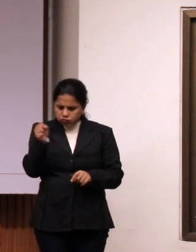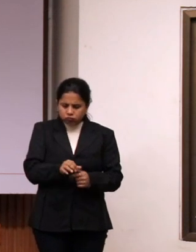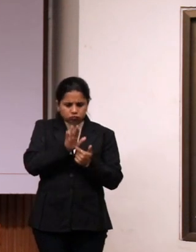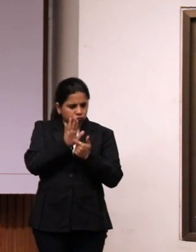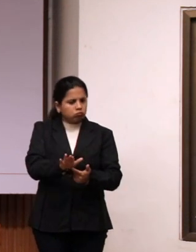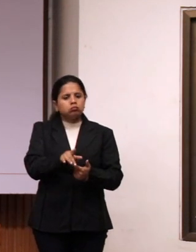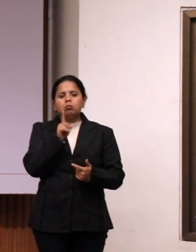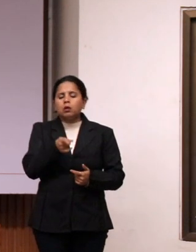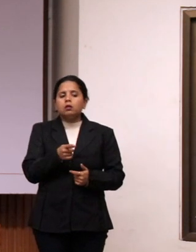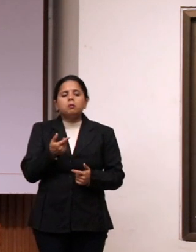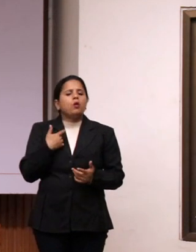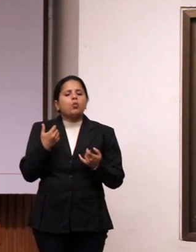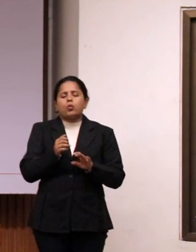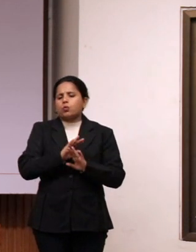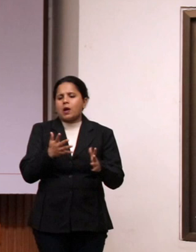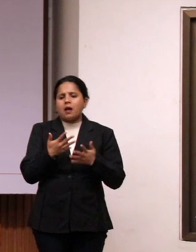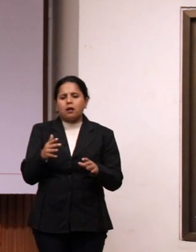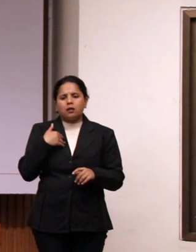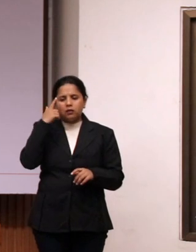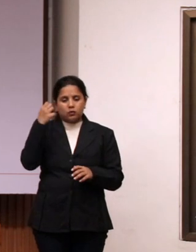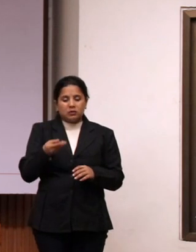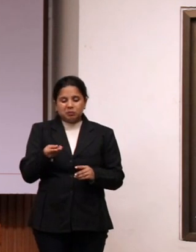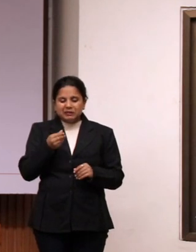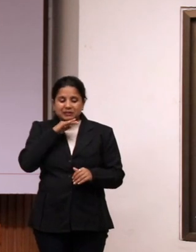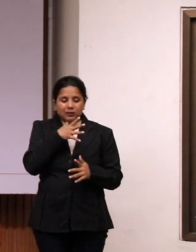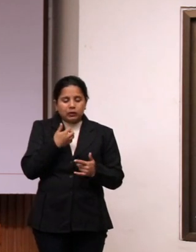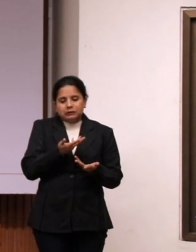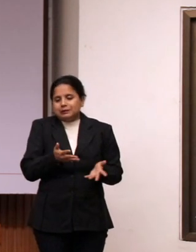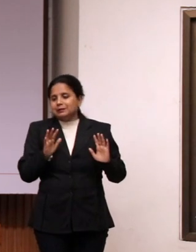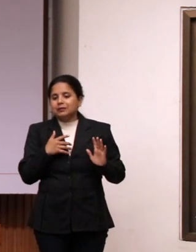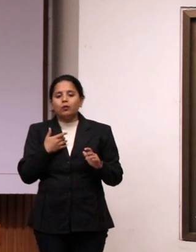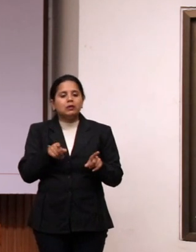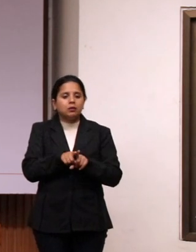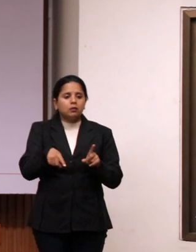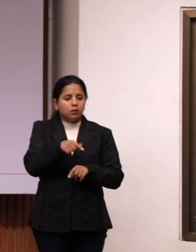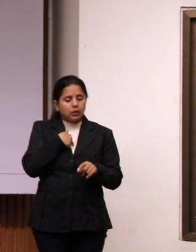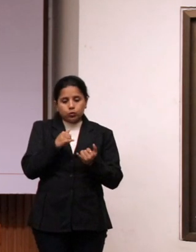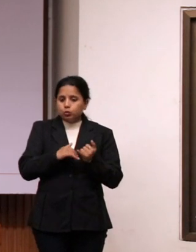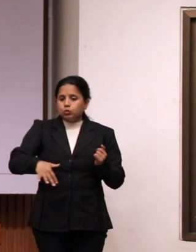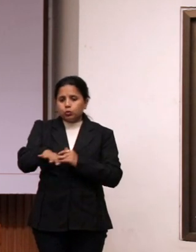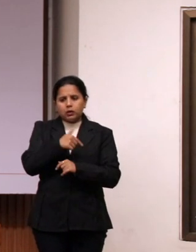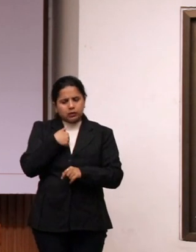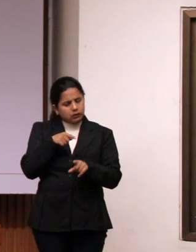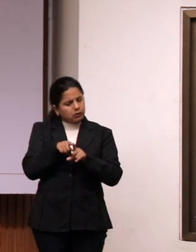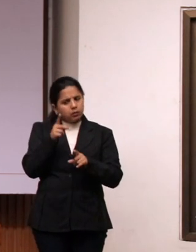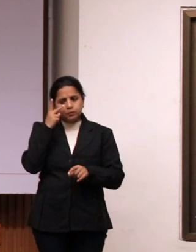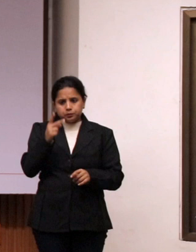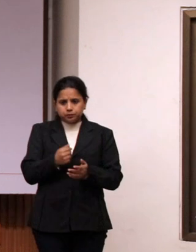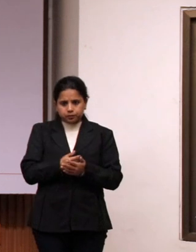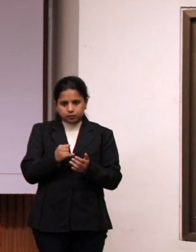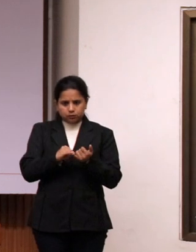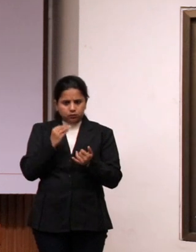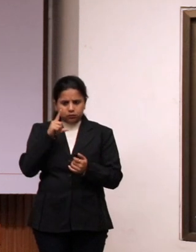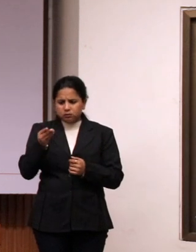wherever, because we don't want to put our leg into mud. So that is the problem. Even in my society itself, no soil